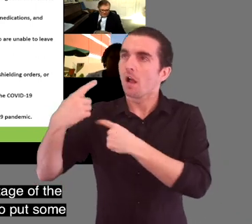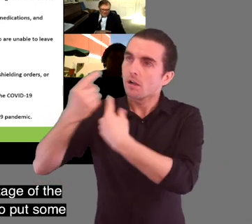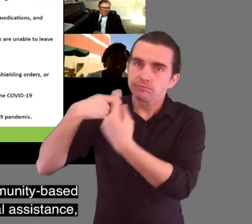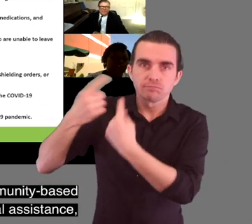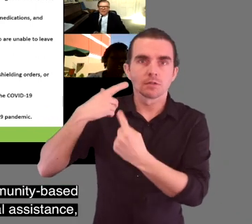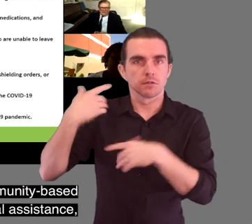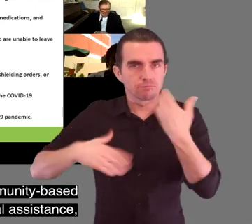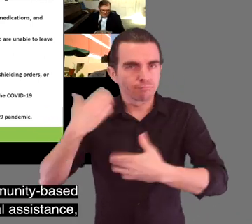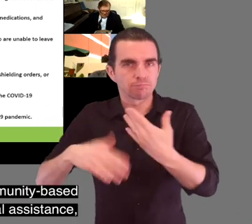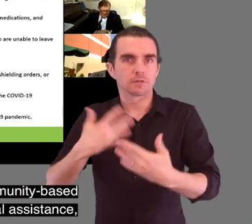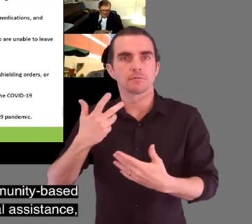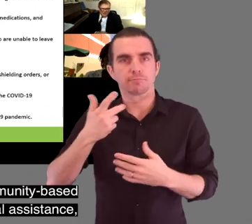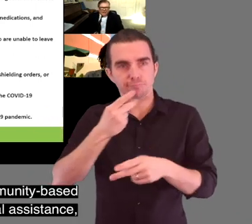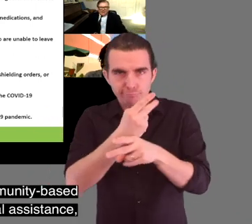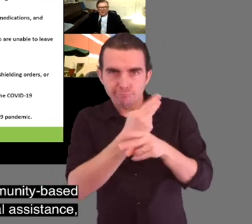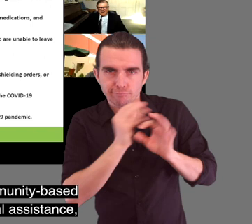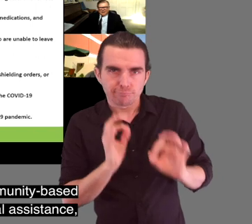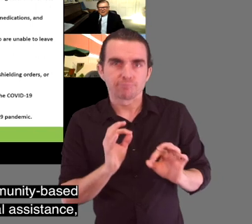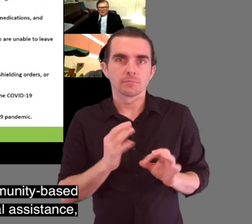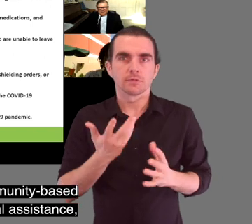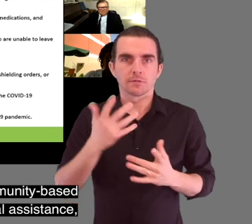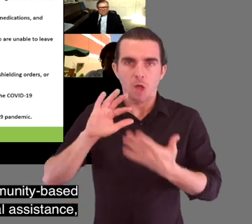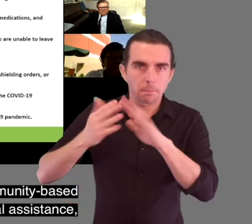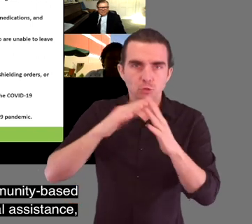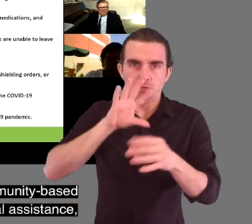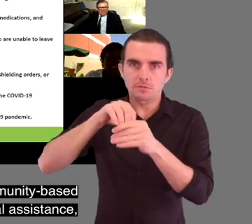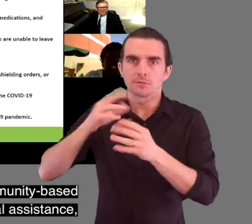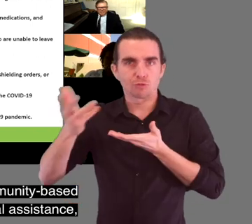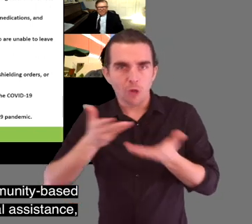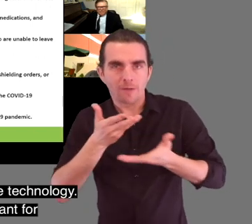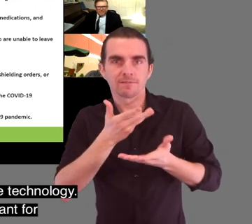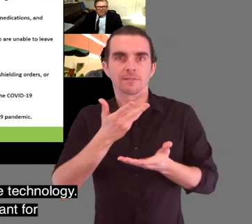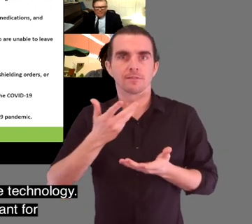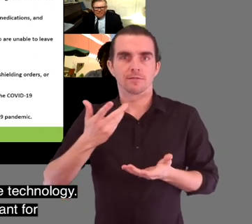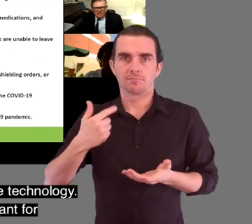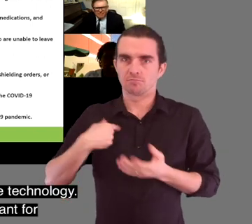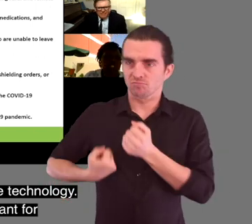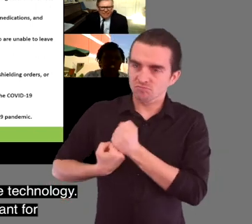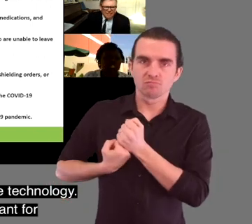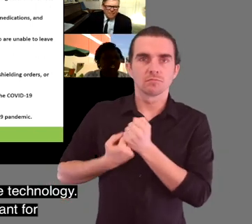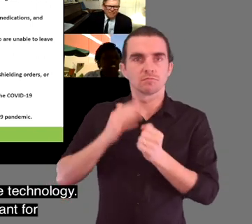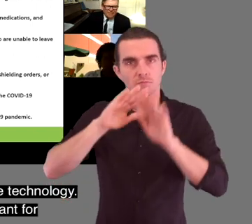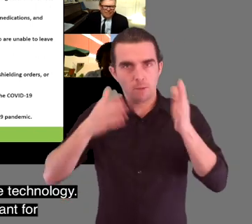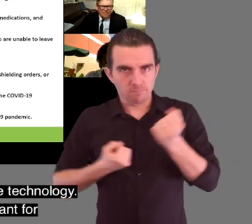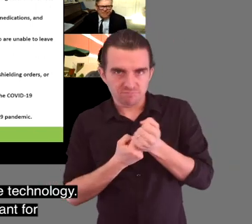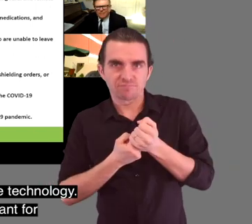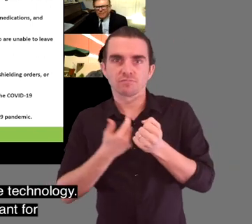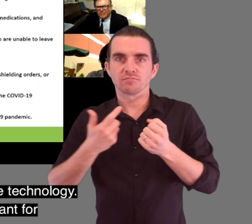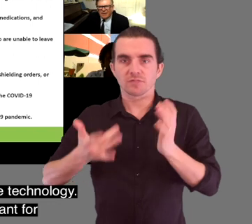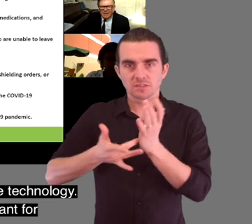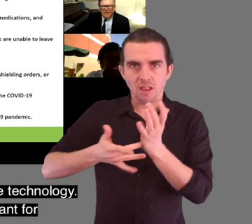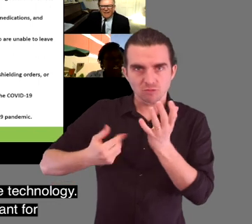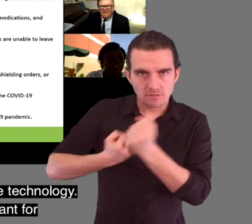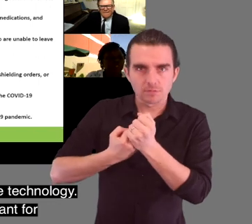put some safeguards within the community-based services, including personal assistance, home supports, and assistive